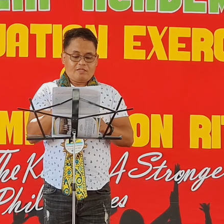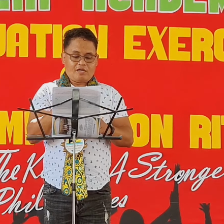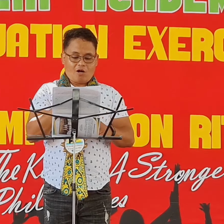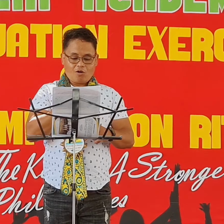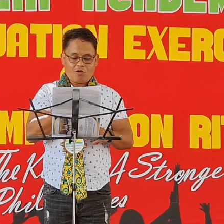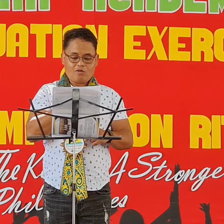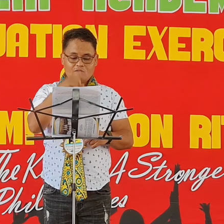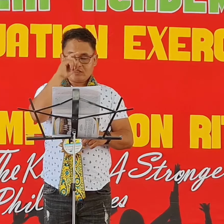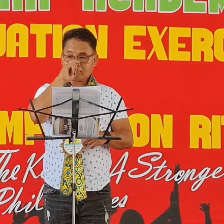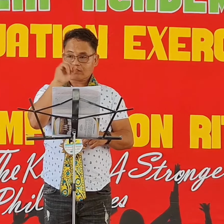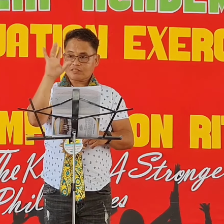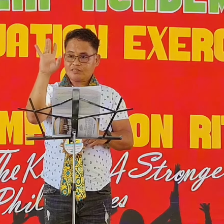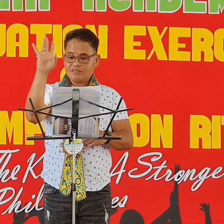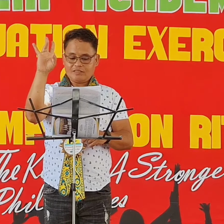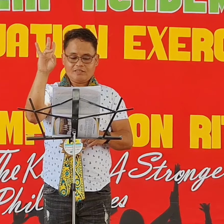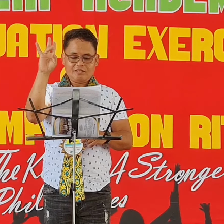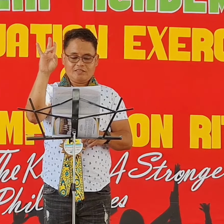When I was 7 years old.